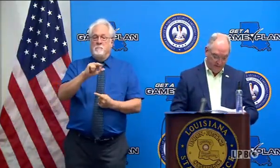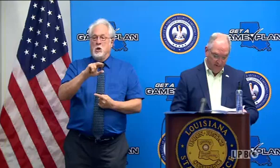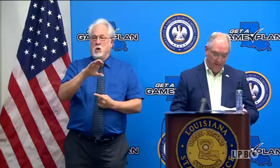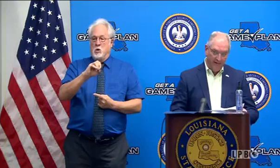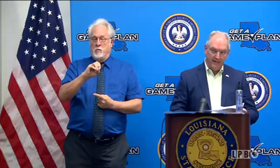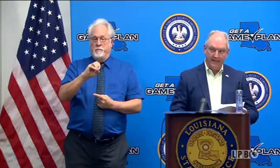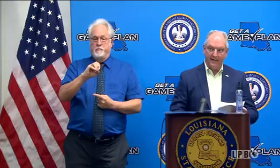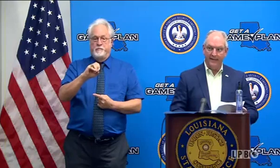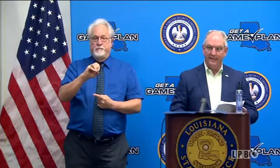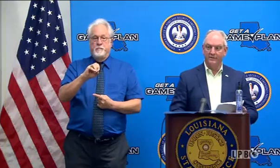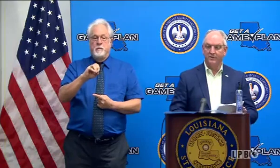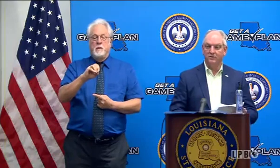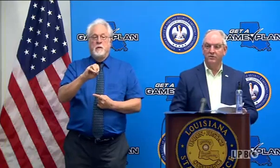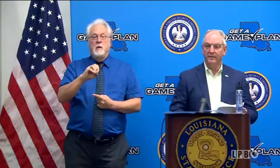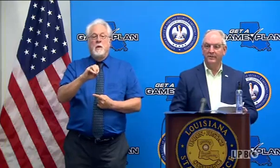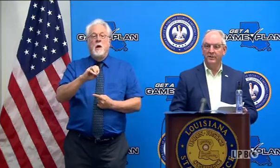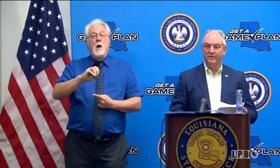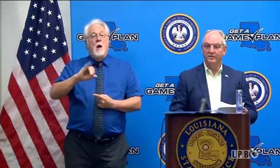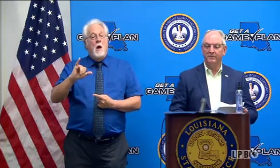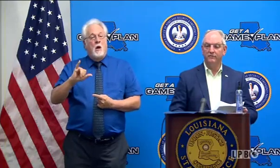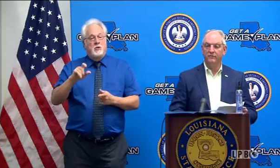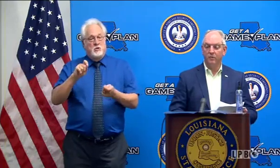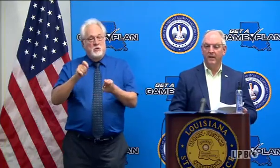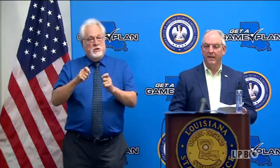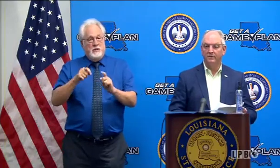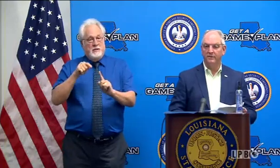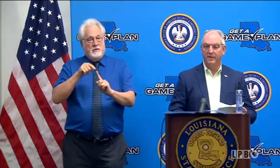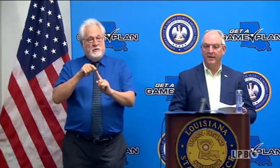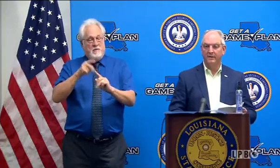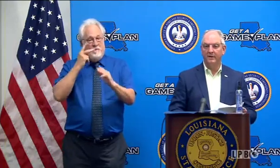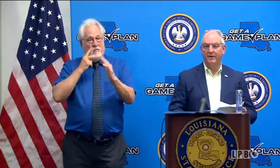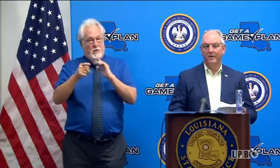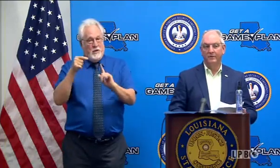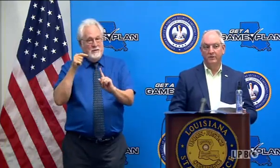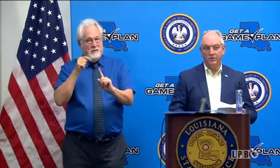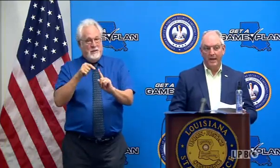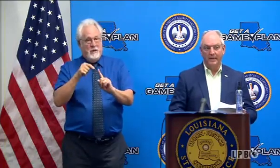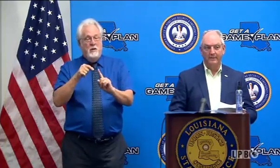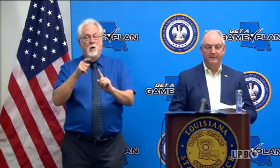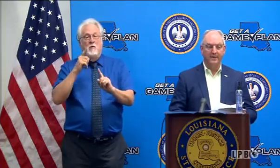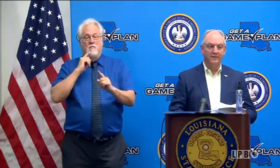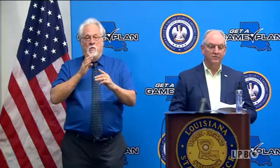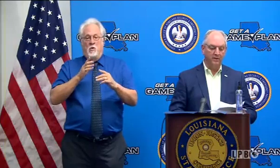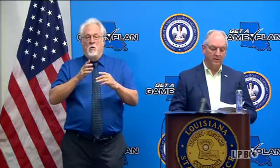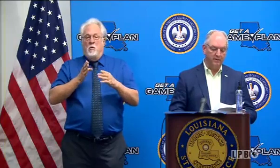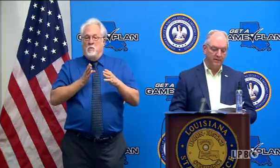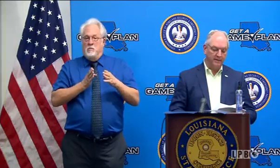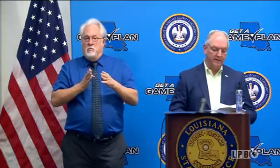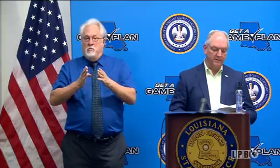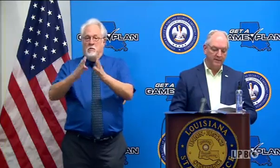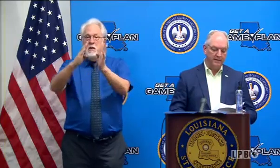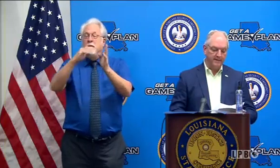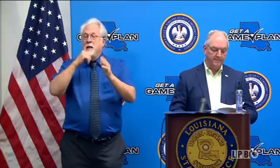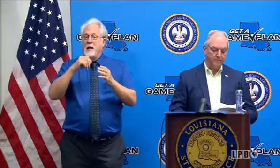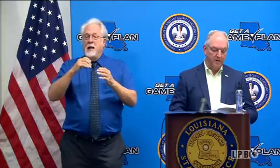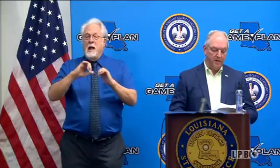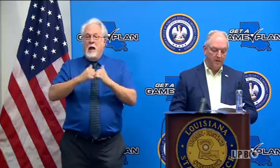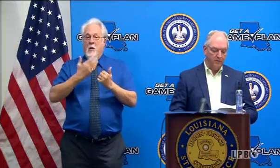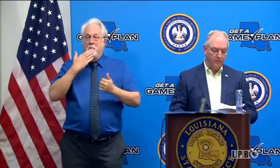Marco. And there's also been a change in the forecast there on the track, not necessarily on the